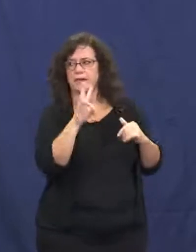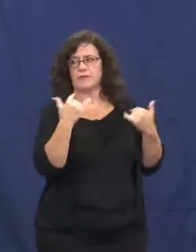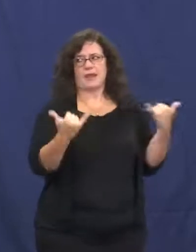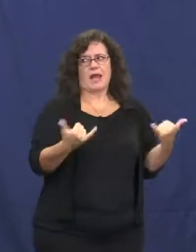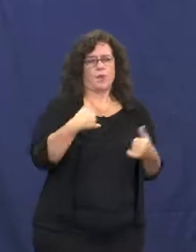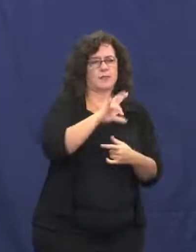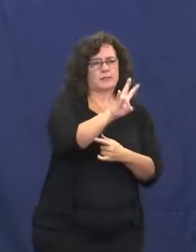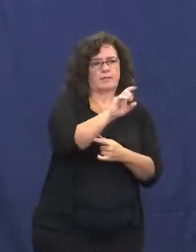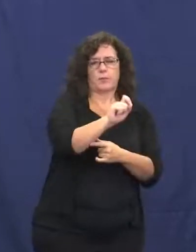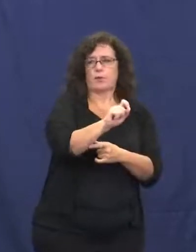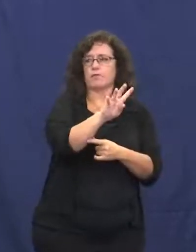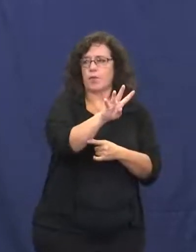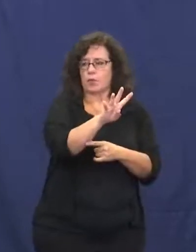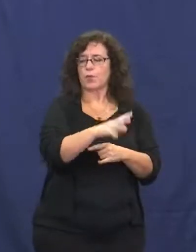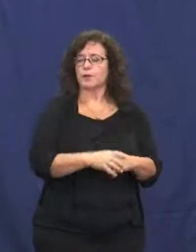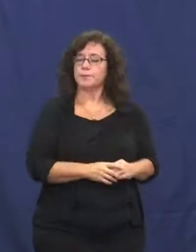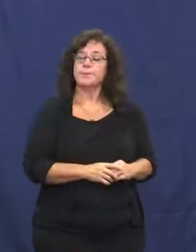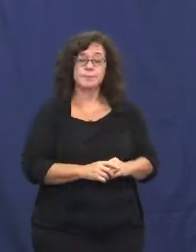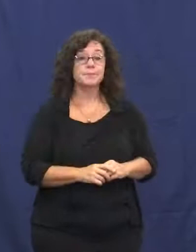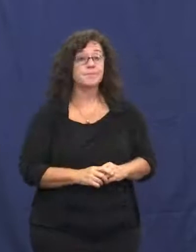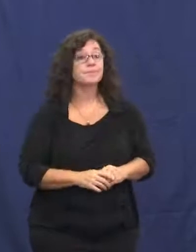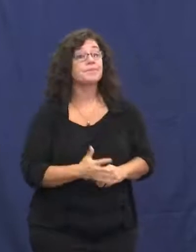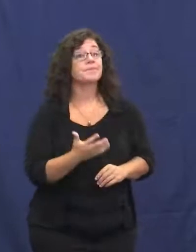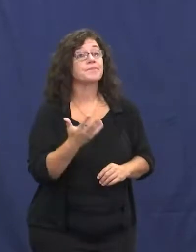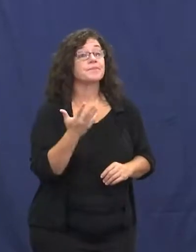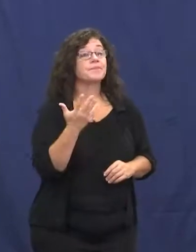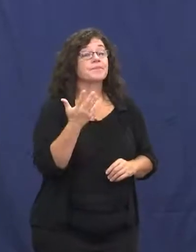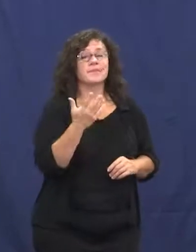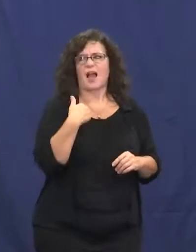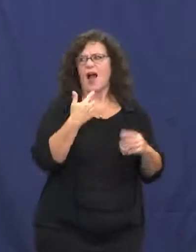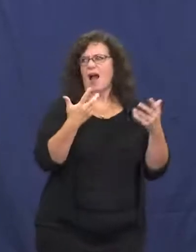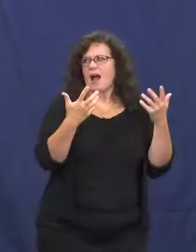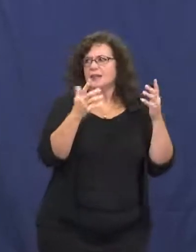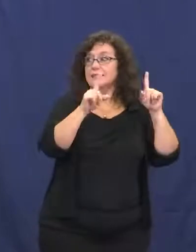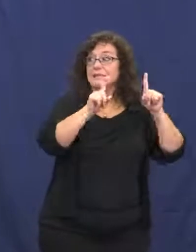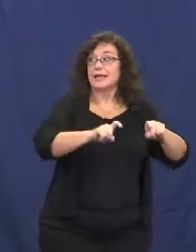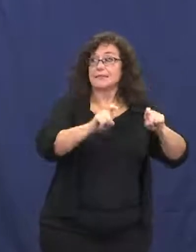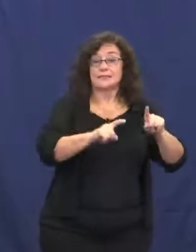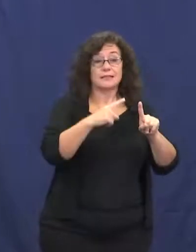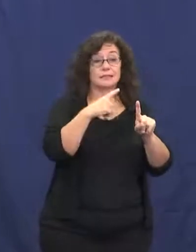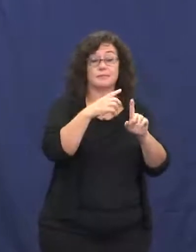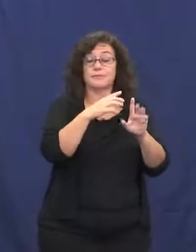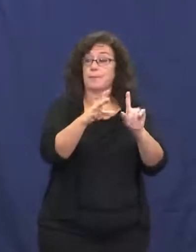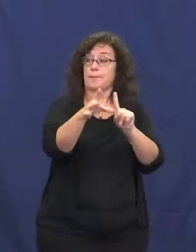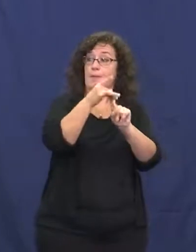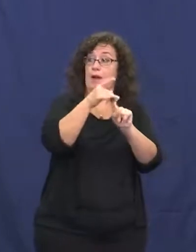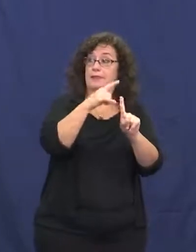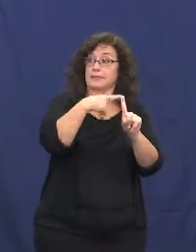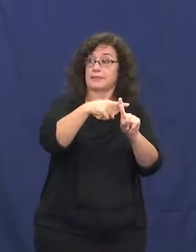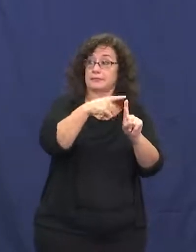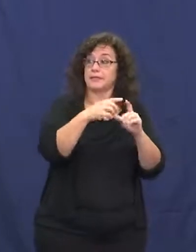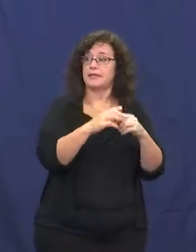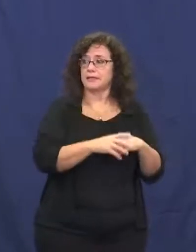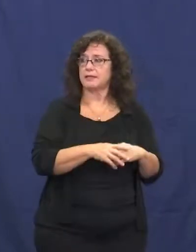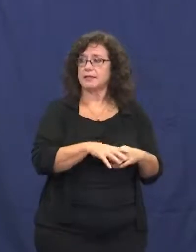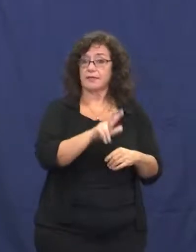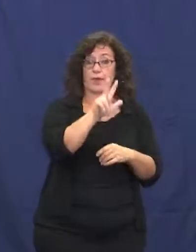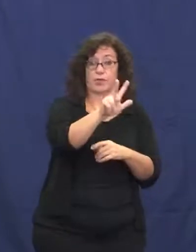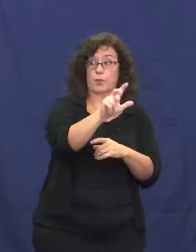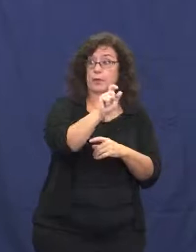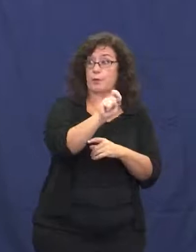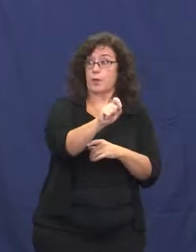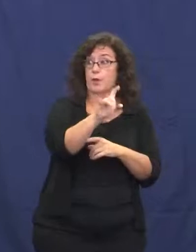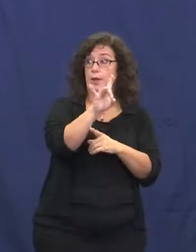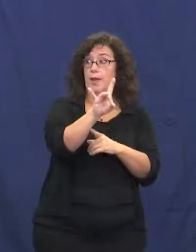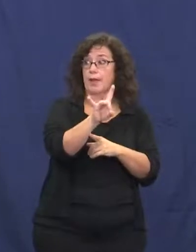Testing positivity, already explained that Ventura County is doing excellent. You'll see there that our 3.8 is among the best of